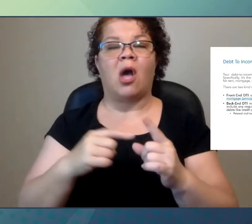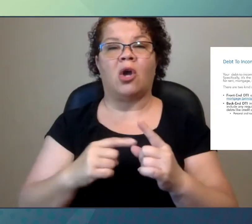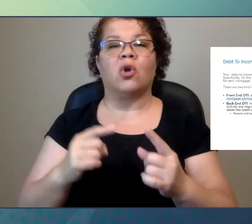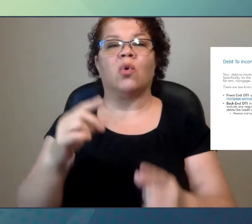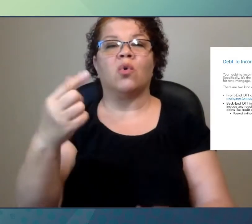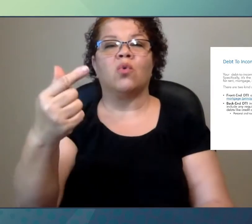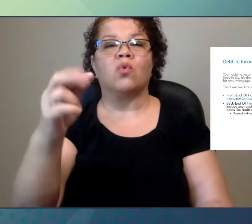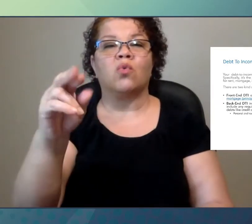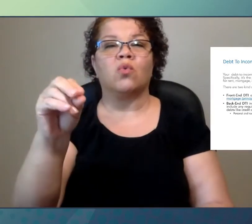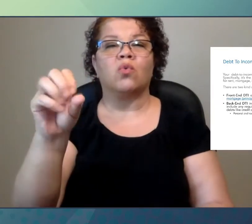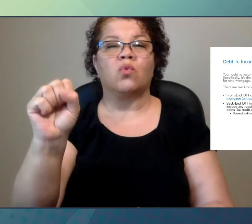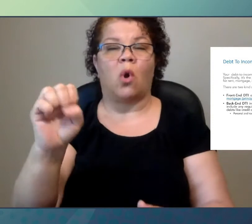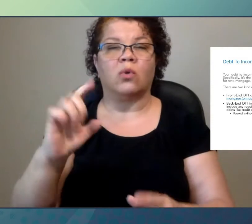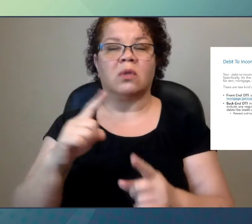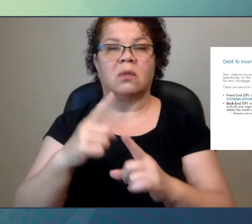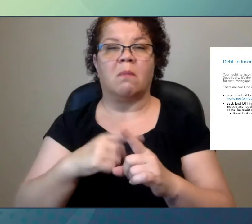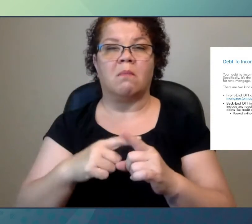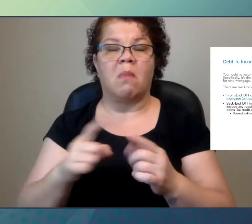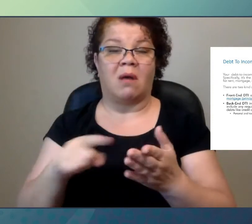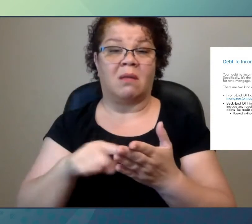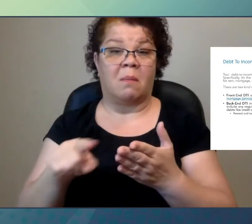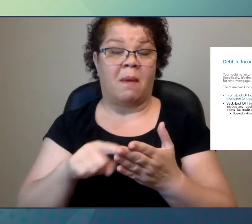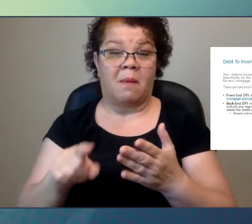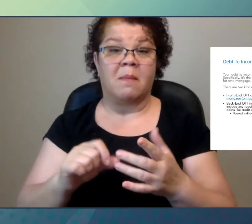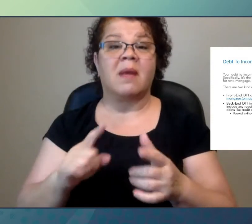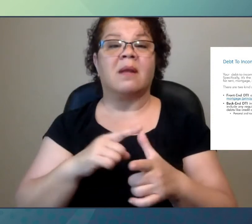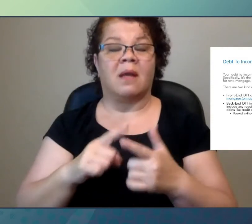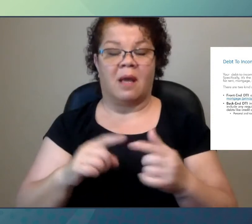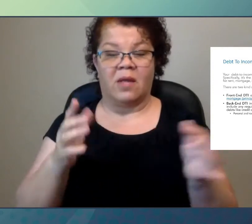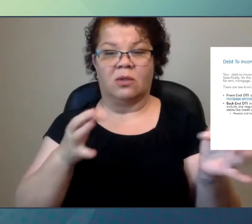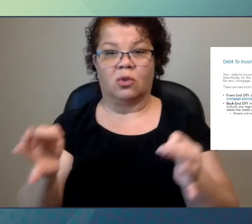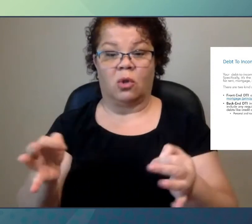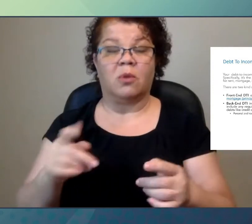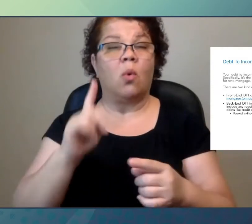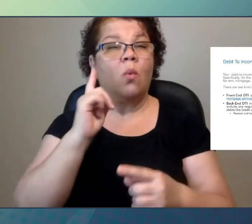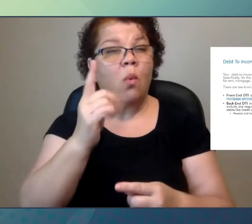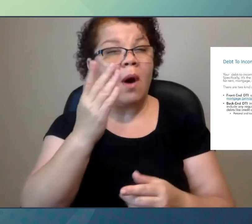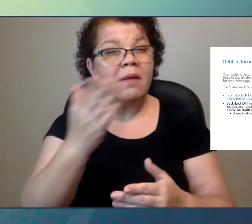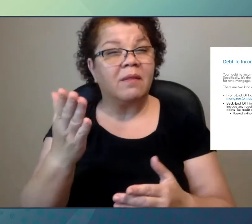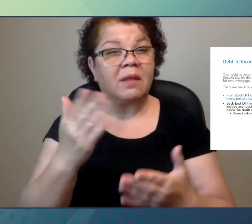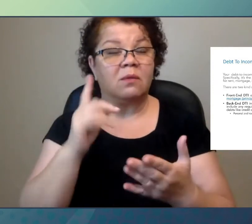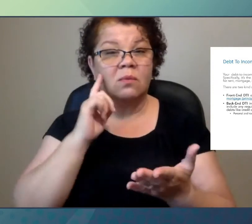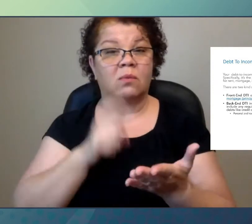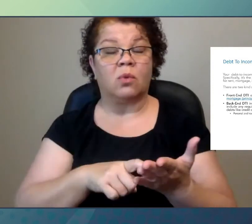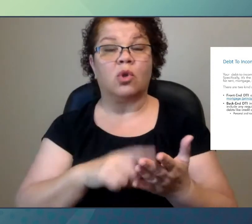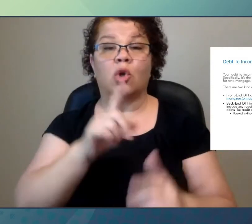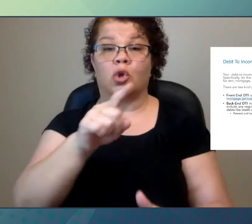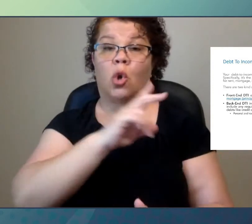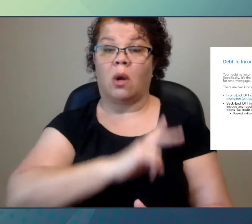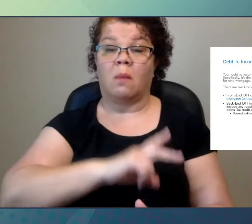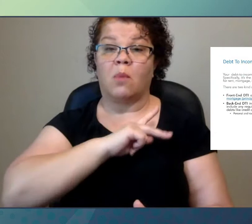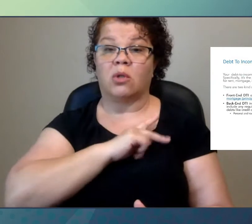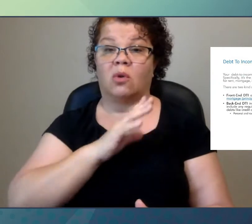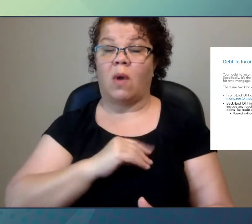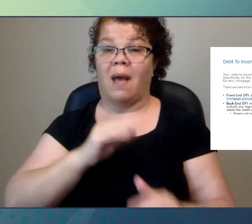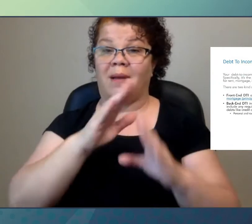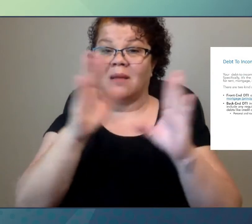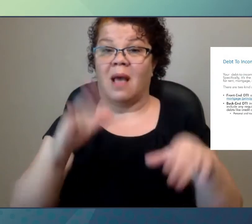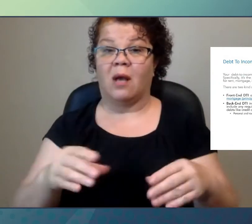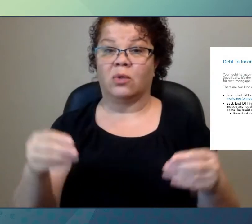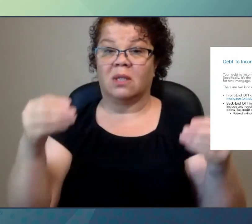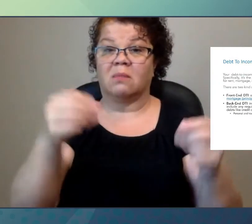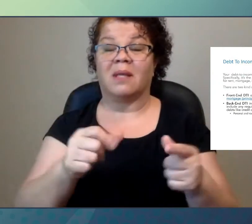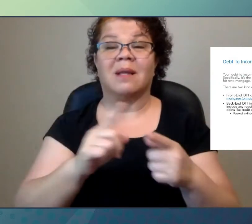determine what the ratio is. One key thing to notice is that personal and household expenses, such as